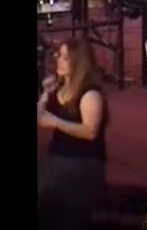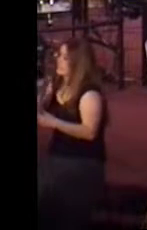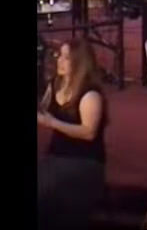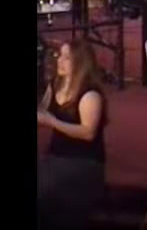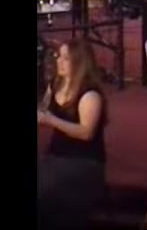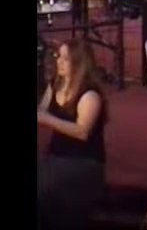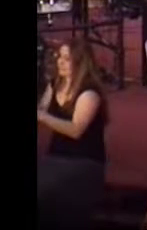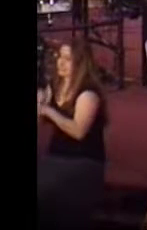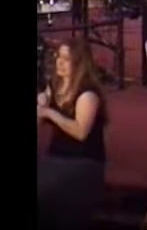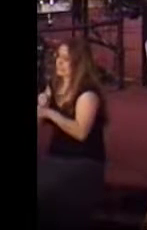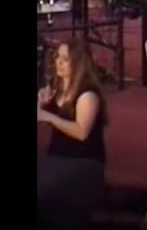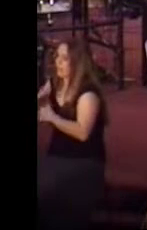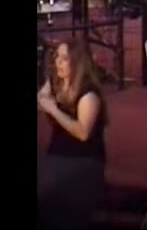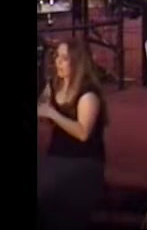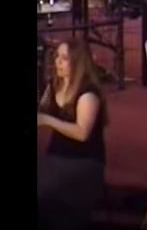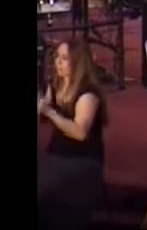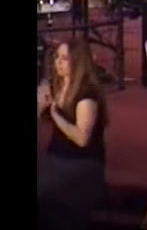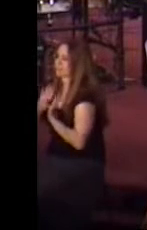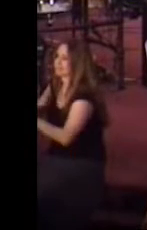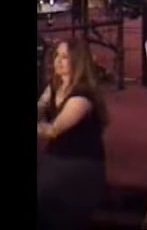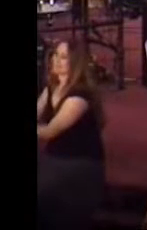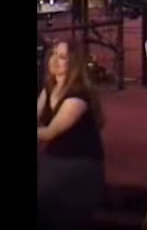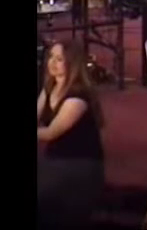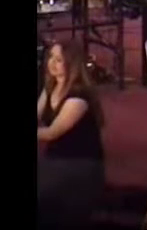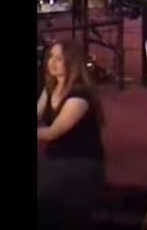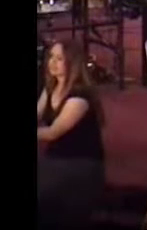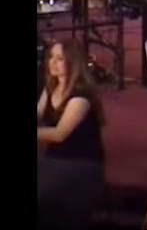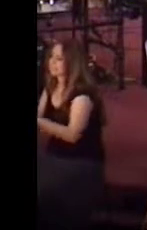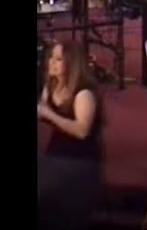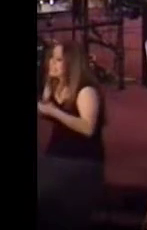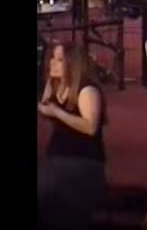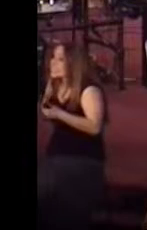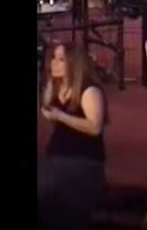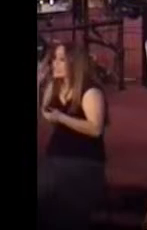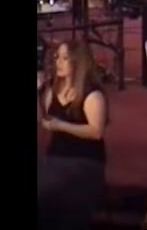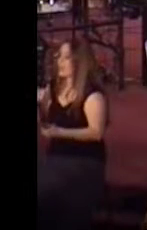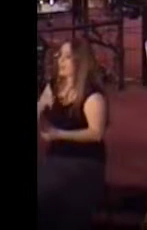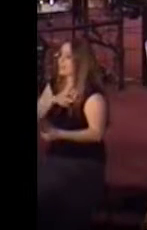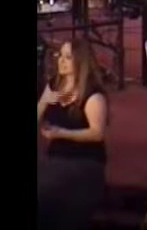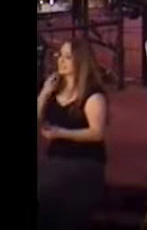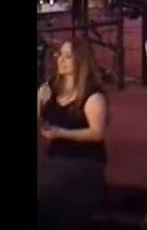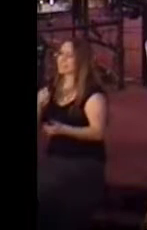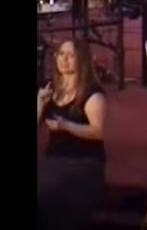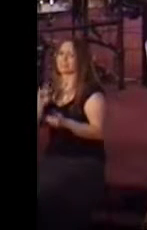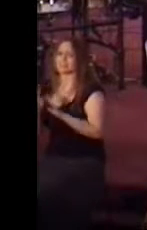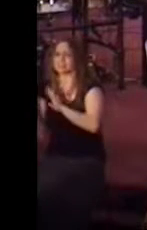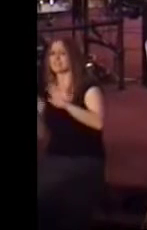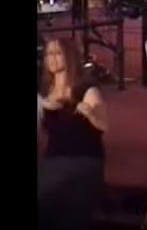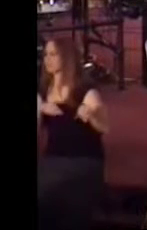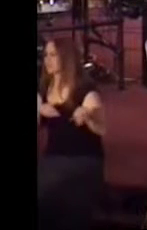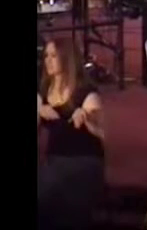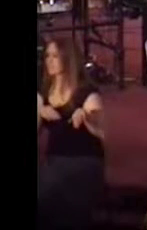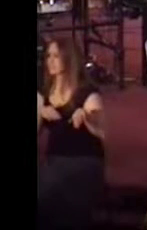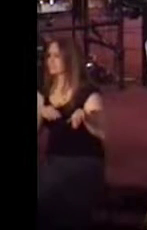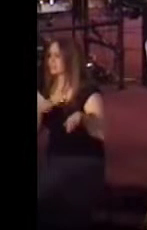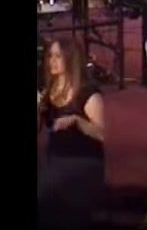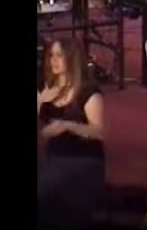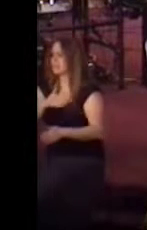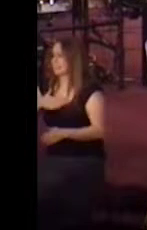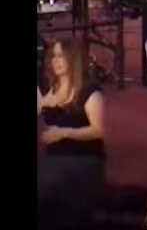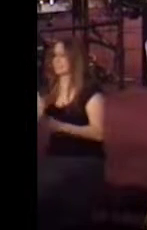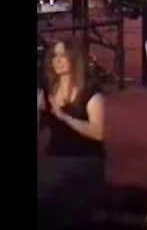him, and it would be very easy for any of us to go away. Please go away.